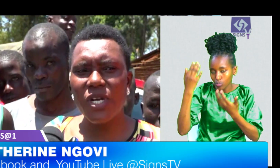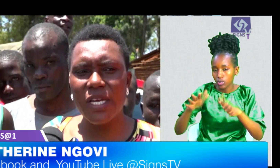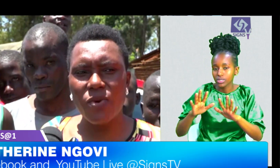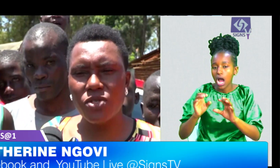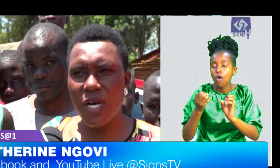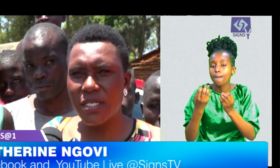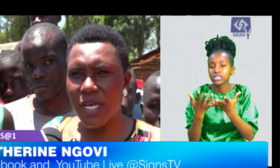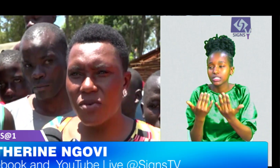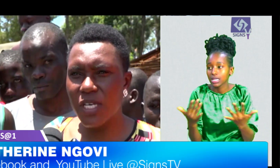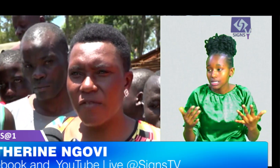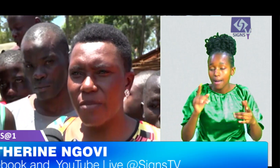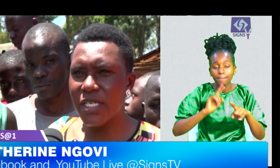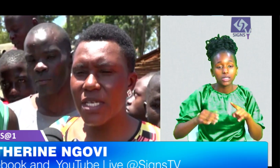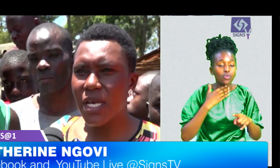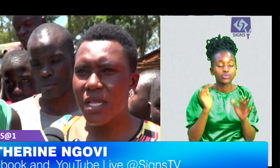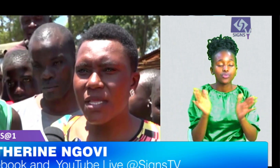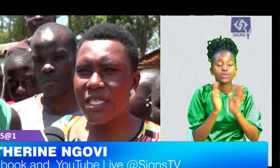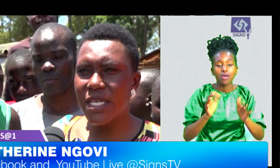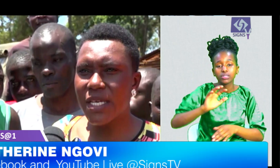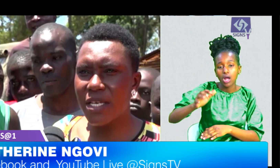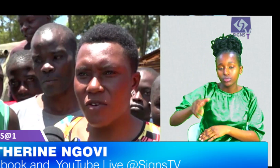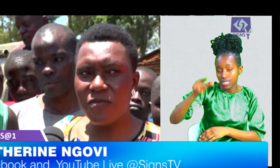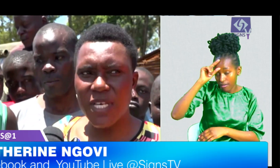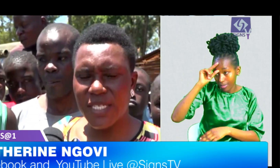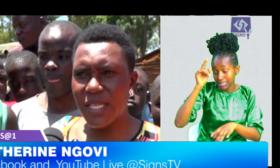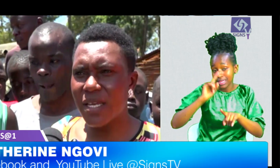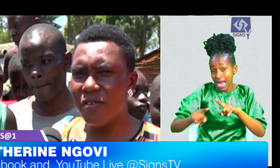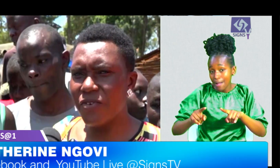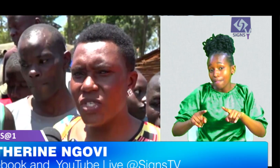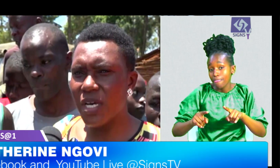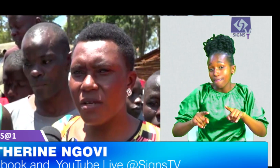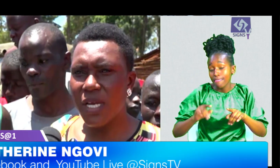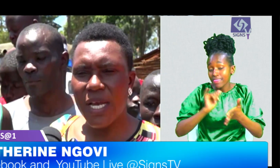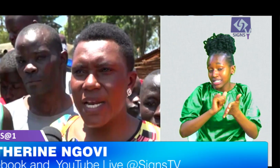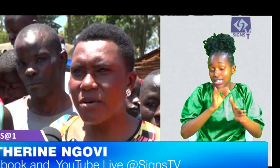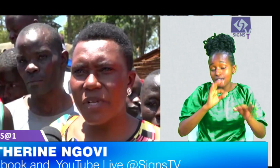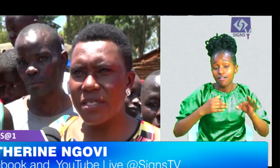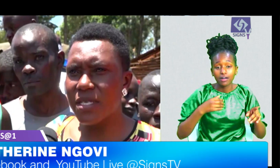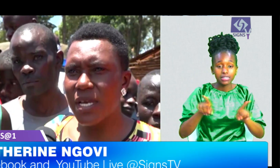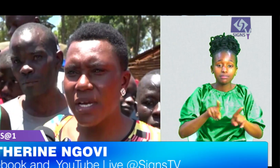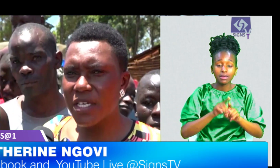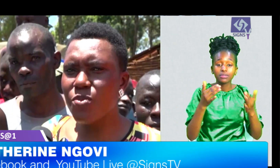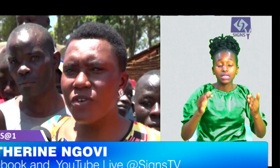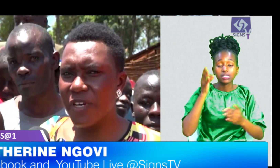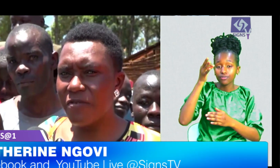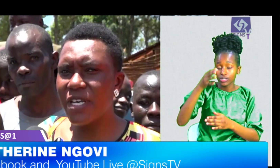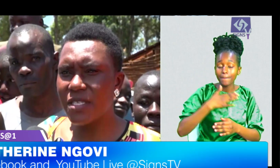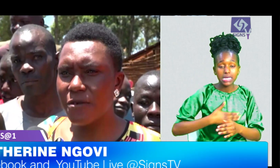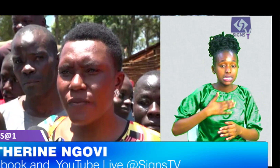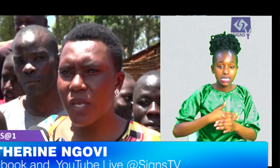something in return, and to what? To compensate us, because they came after 2 hours after